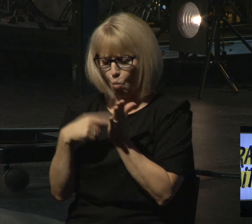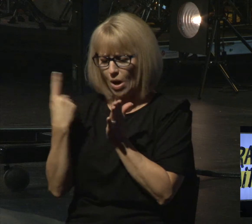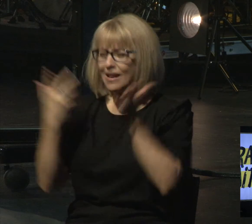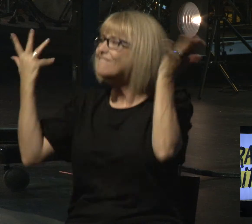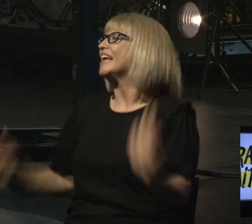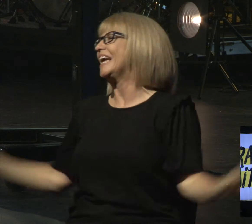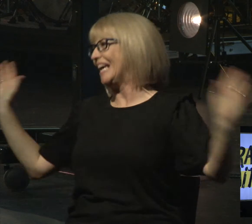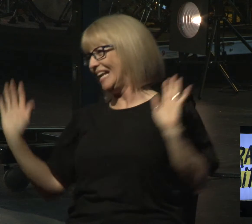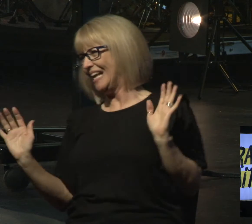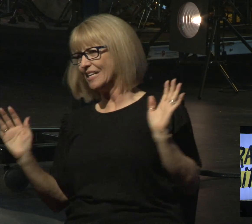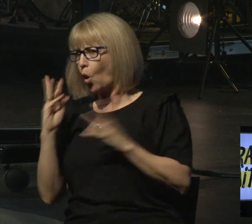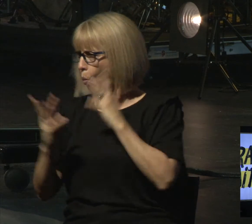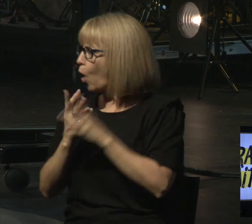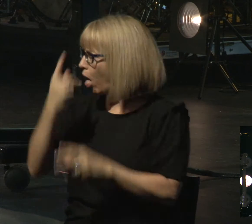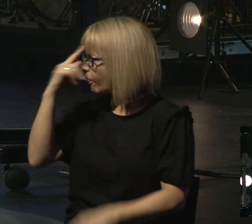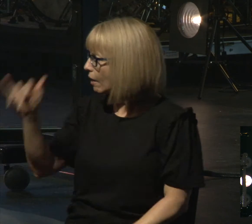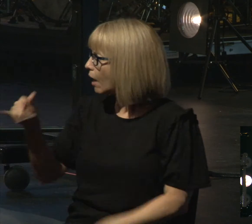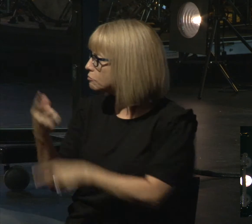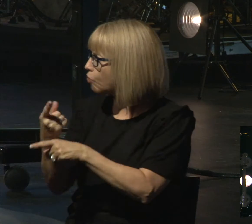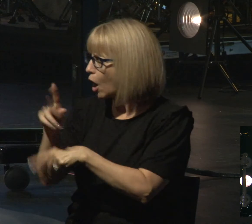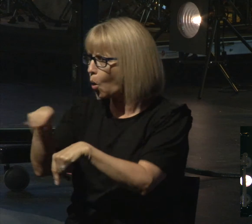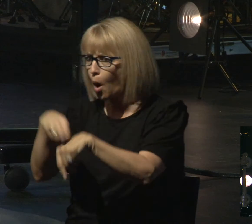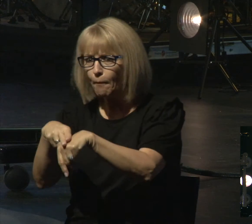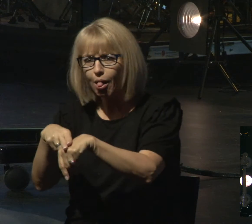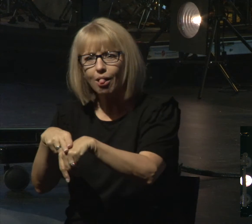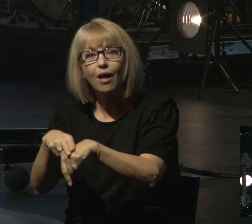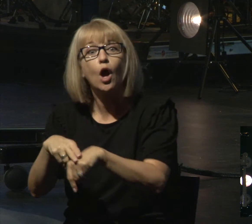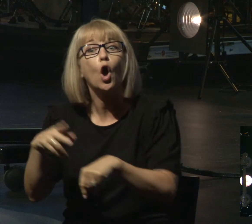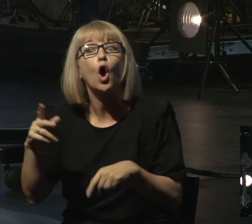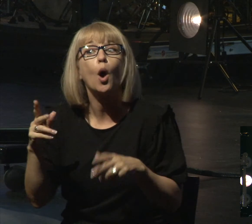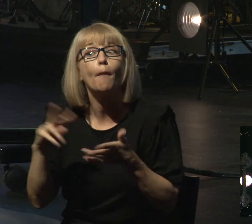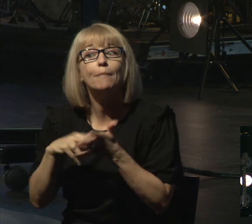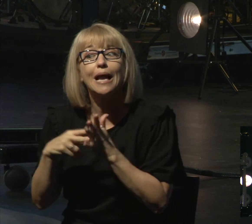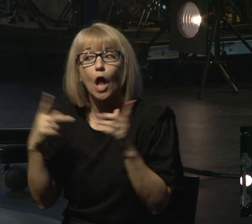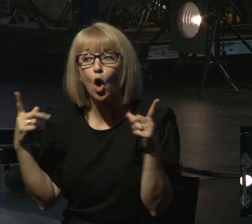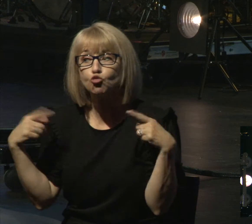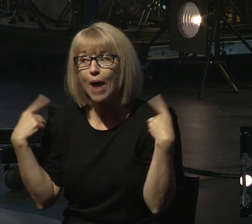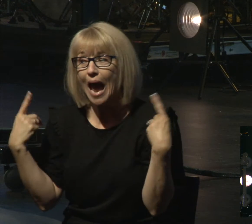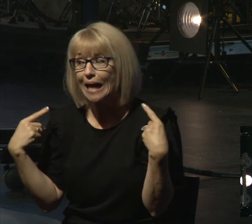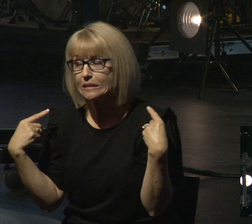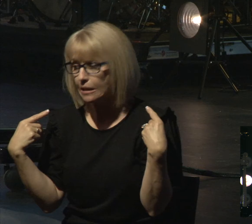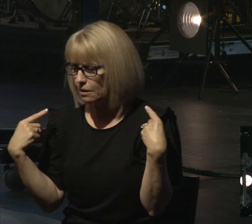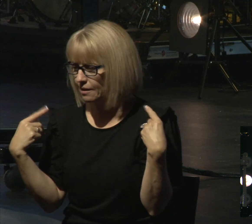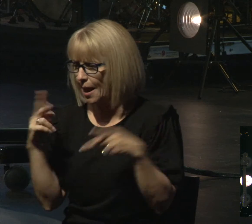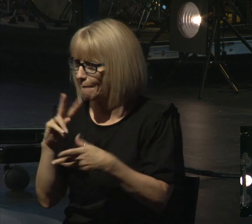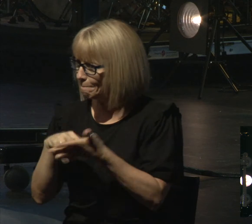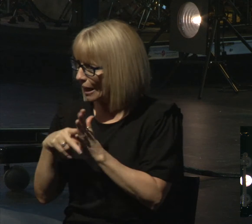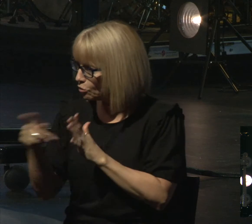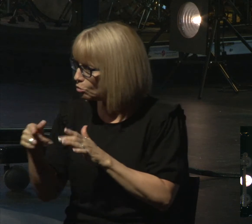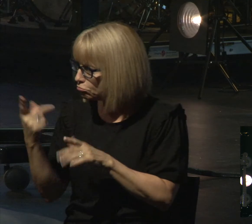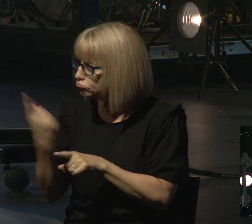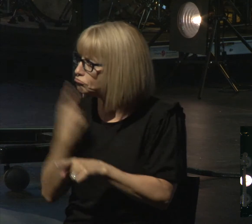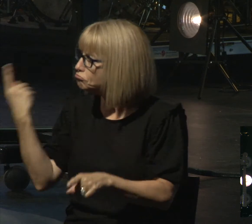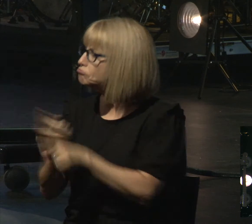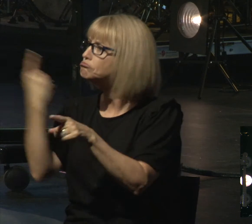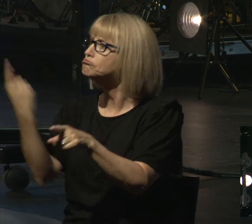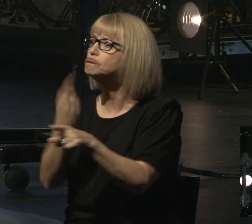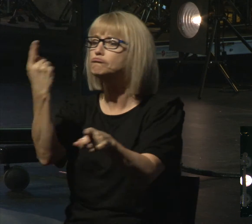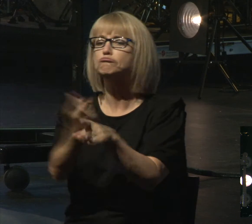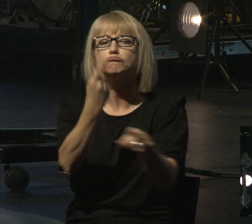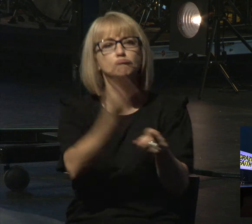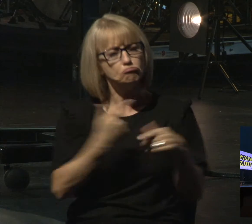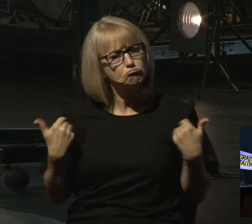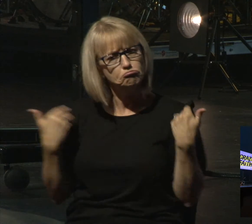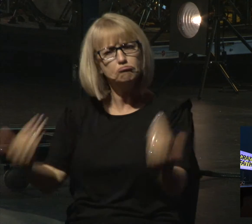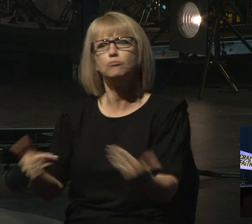when their heart is moved. You know what's crazy? The people who do it regularly. And the people who have committed to doing it regularly. And so that's